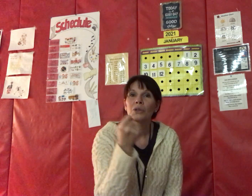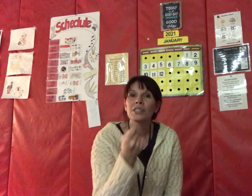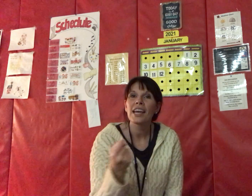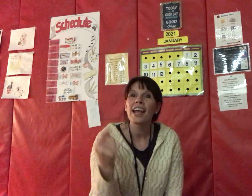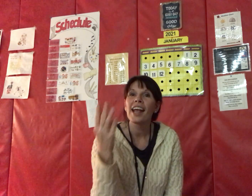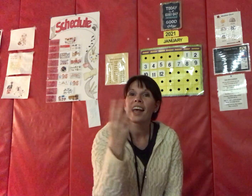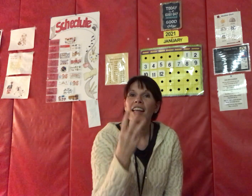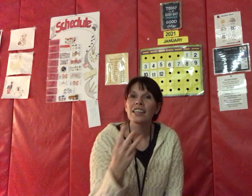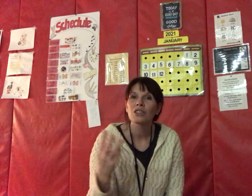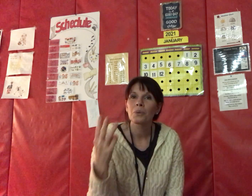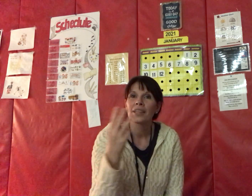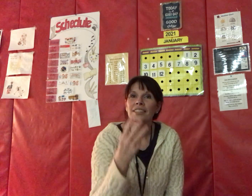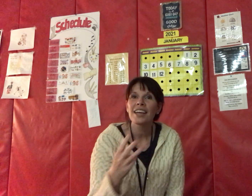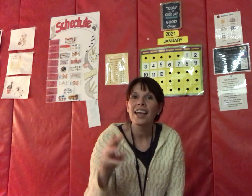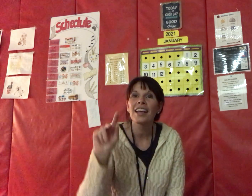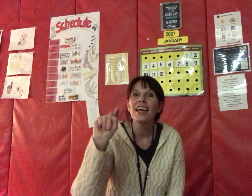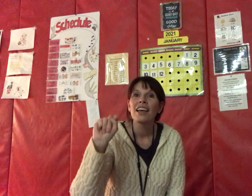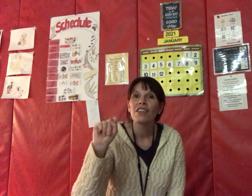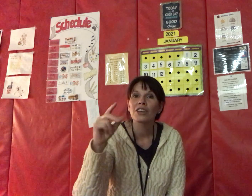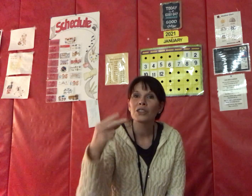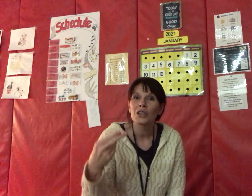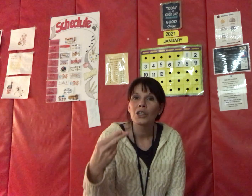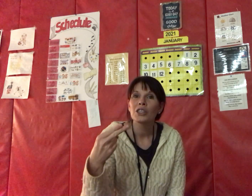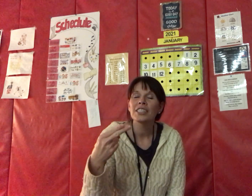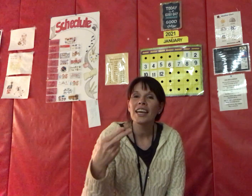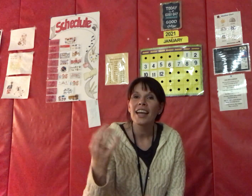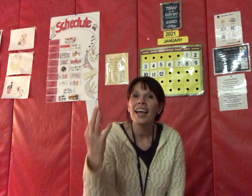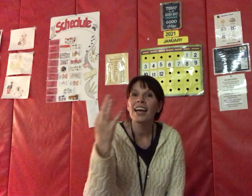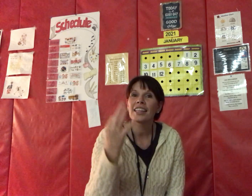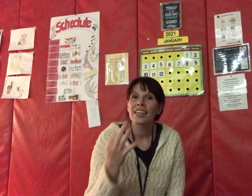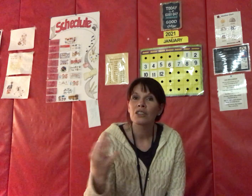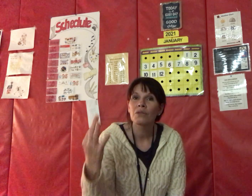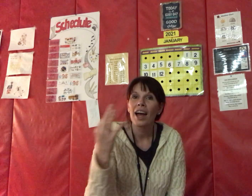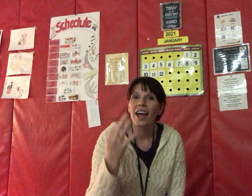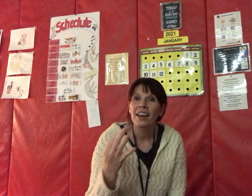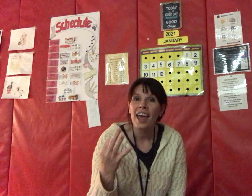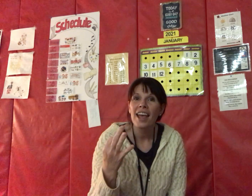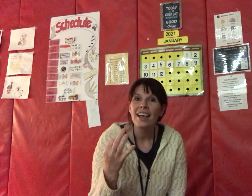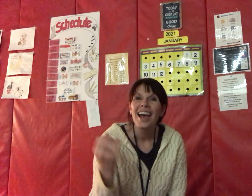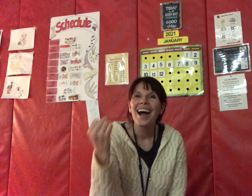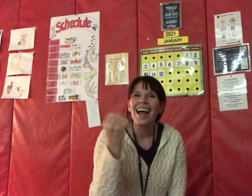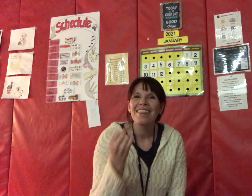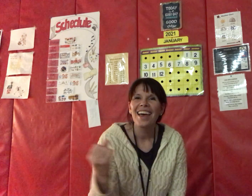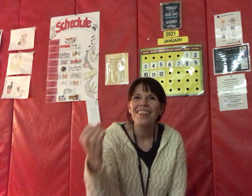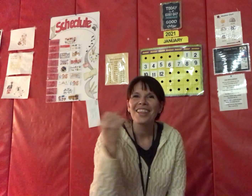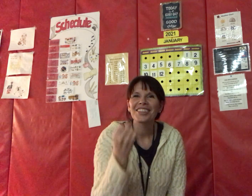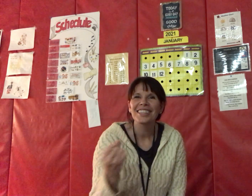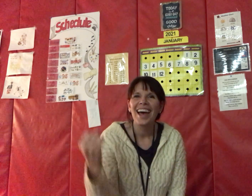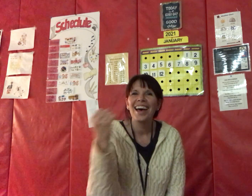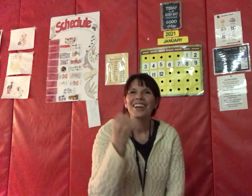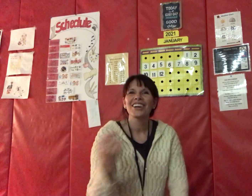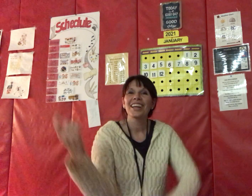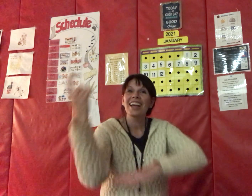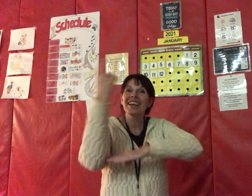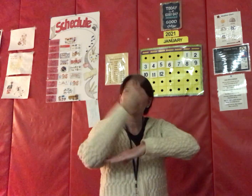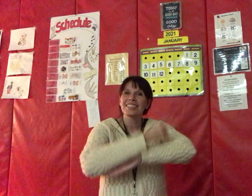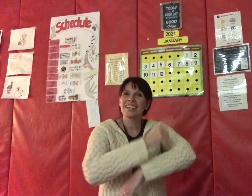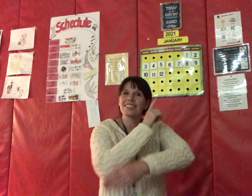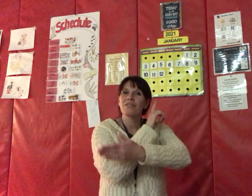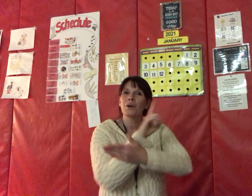Tuesday and there's Wednesday. There's Thursday and there's Friday. And then there's Saturday. Days of the